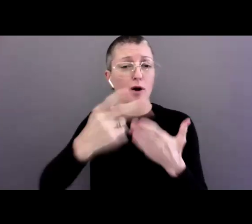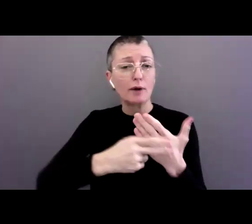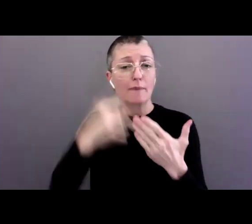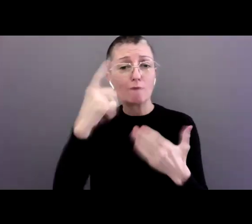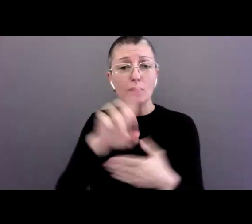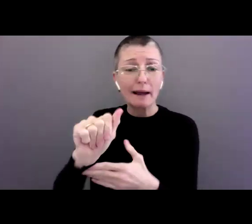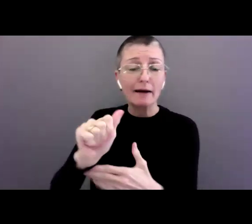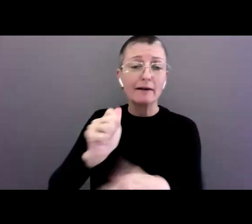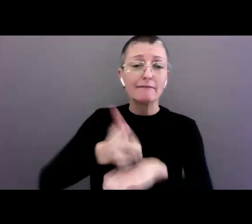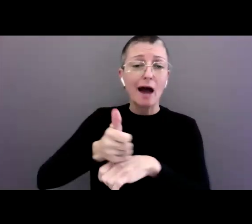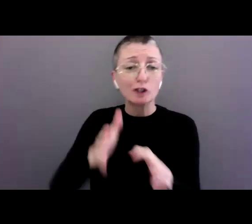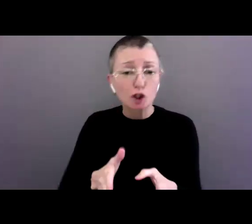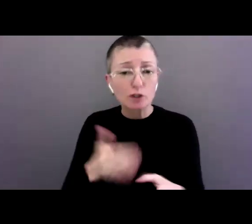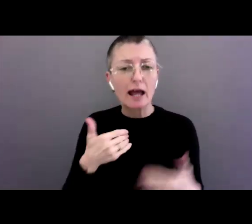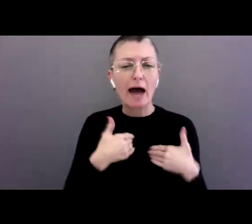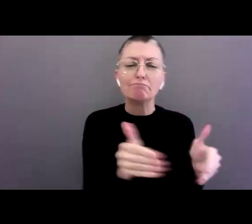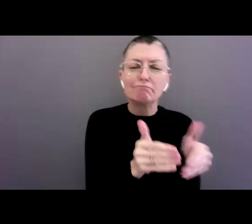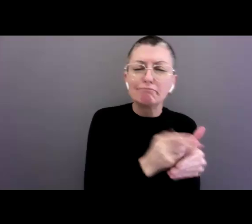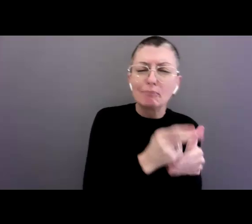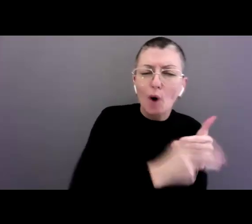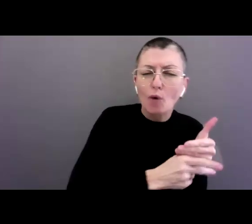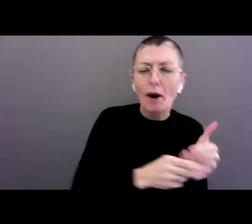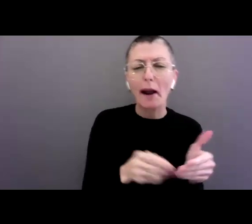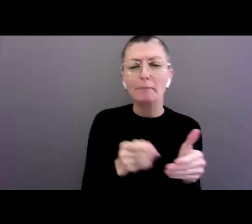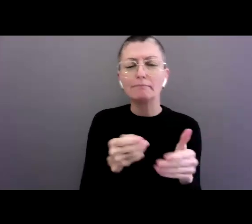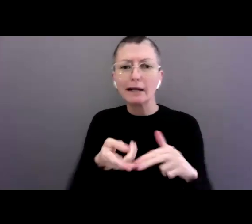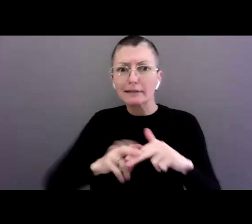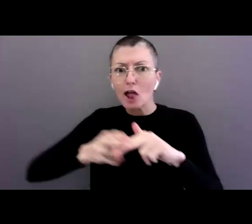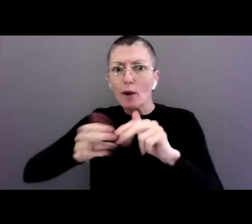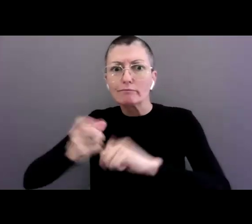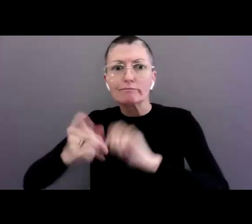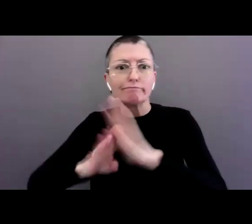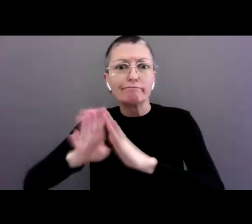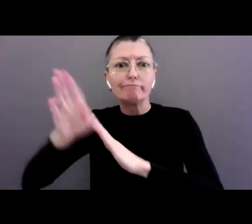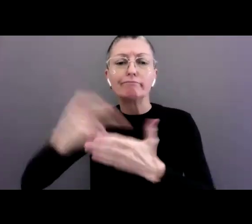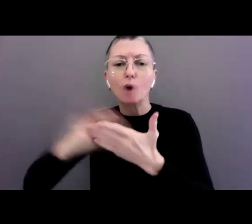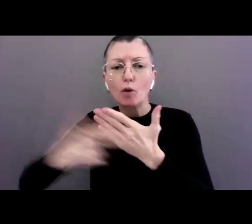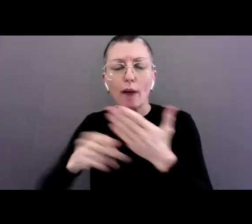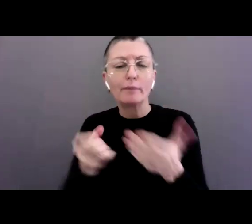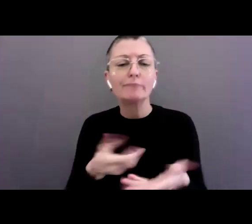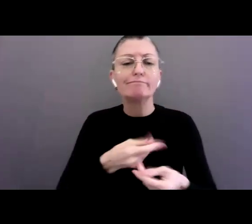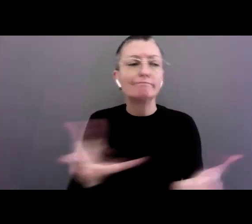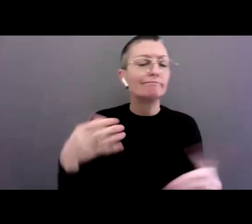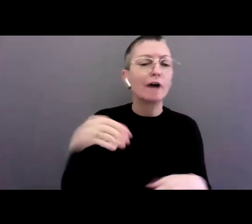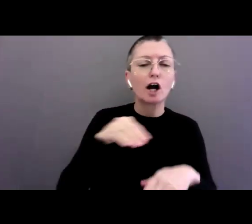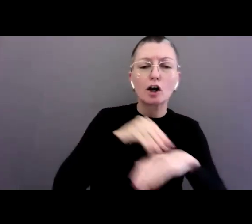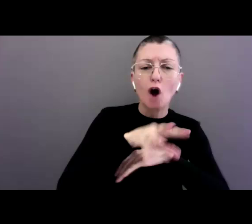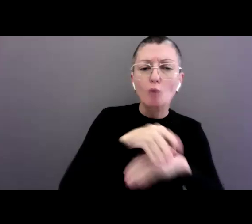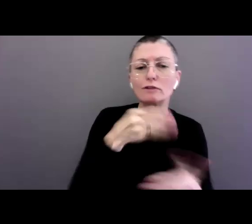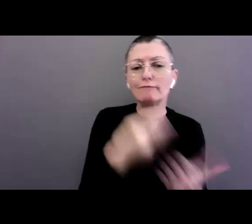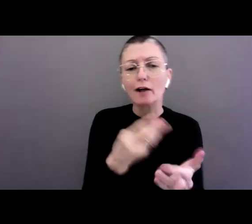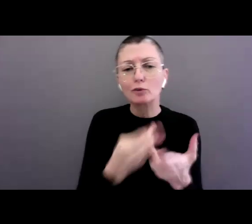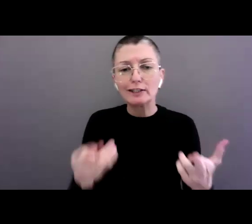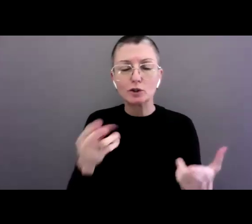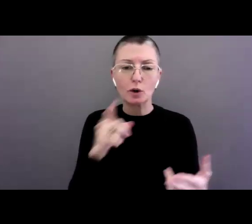incubators and accelerator programs that we do throughout the year where we're giving coaching, resources, funding, mentorship to